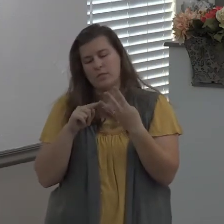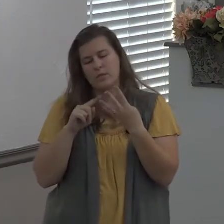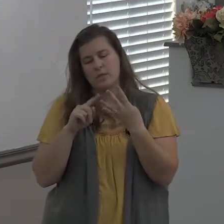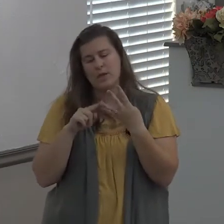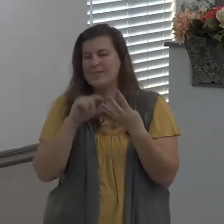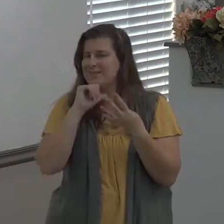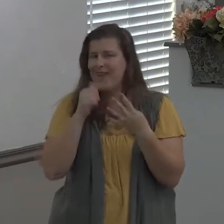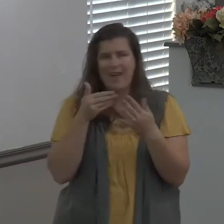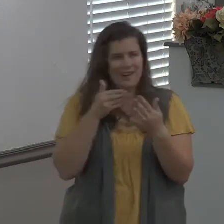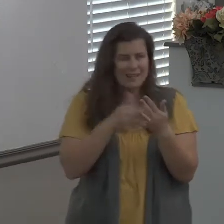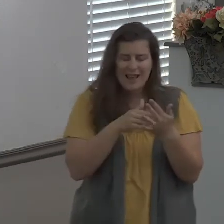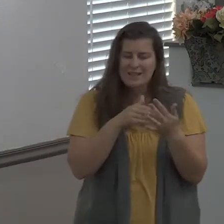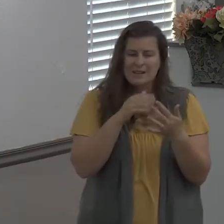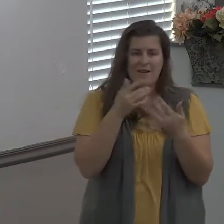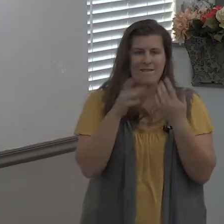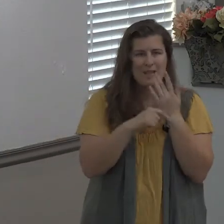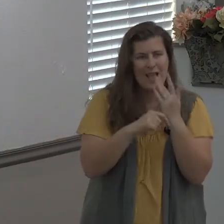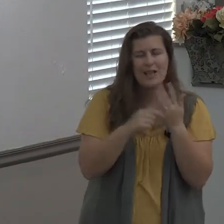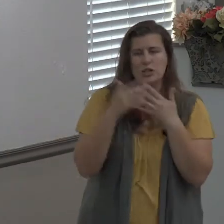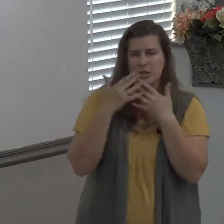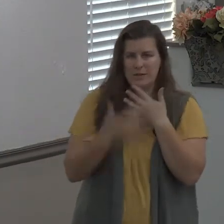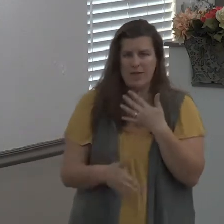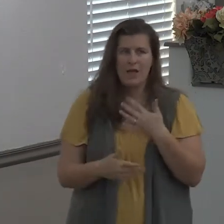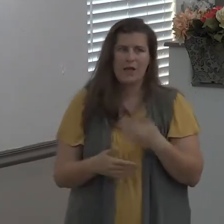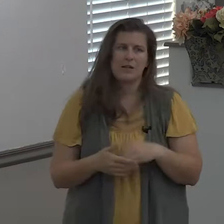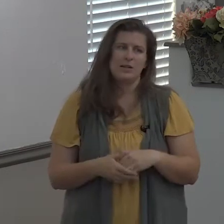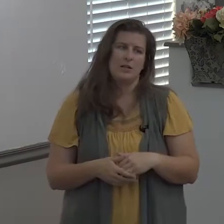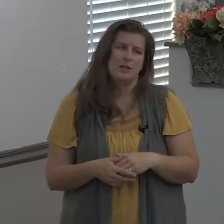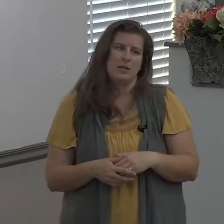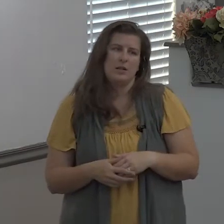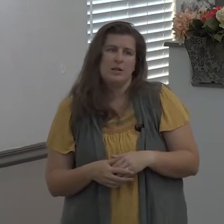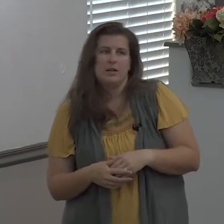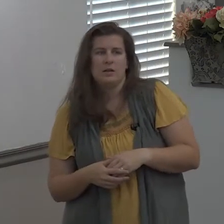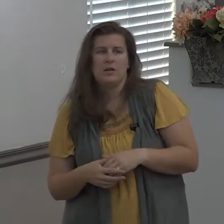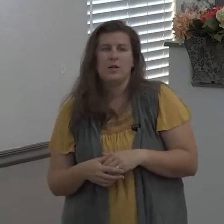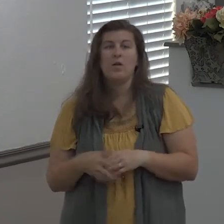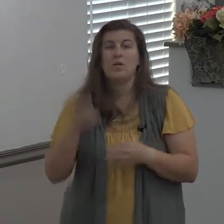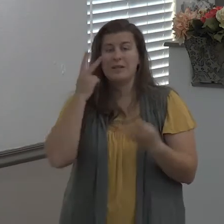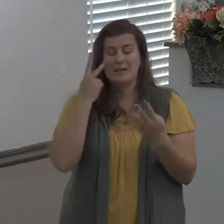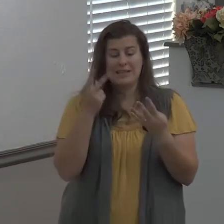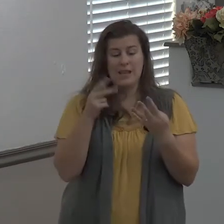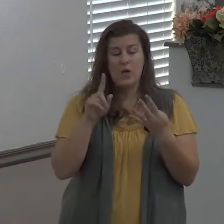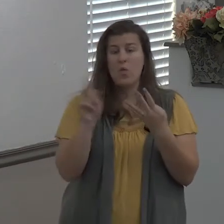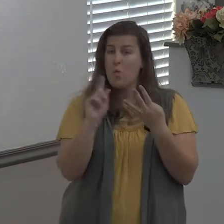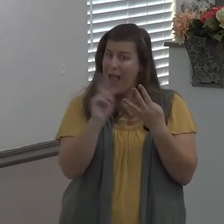temptation to battle the wrong battle, we need to avoid that. Not against flesh and blood.